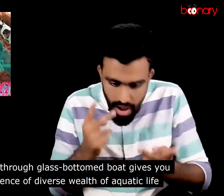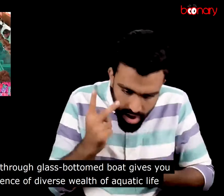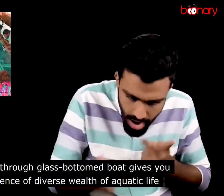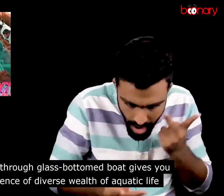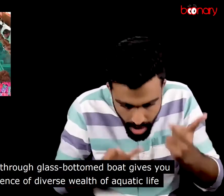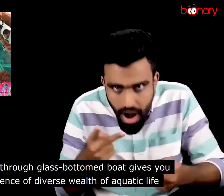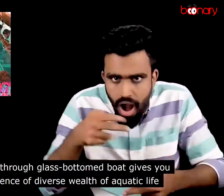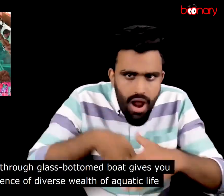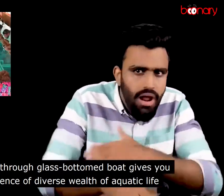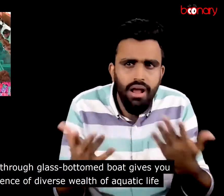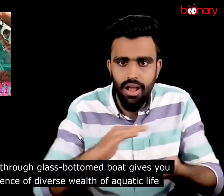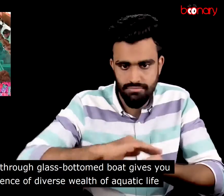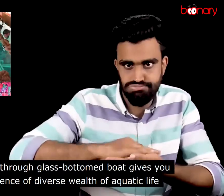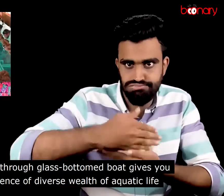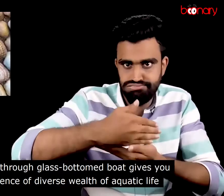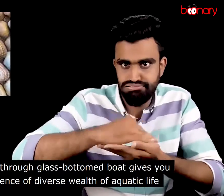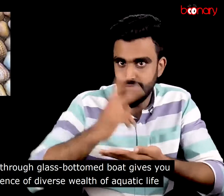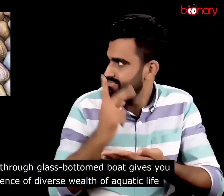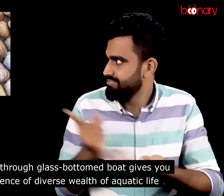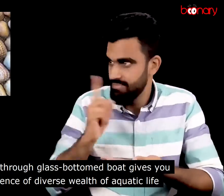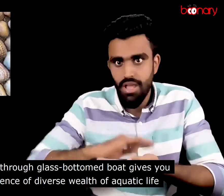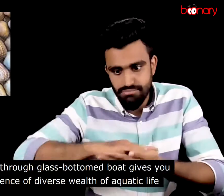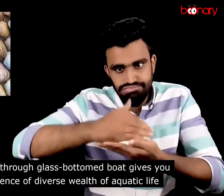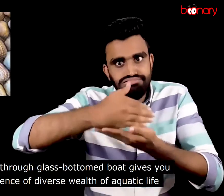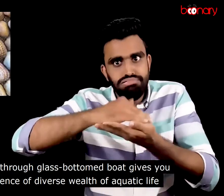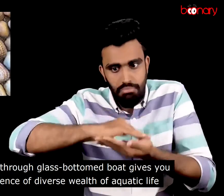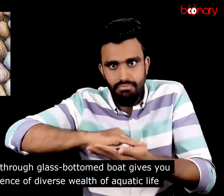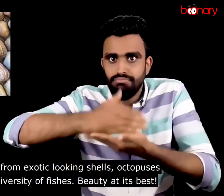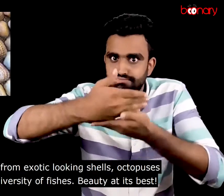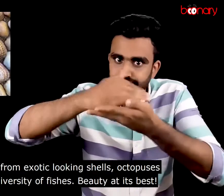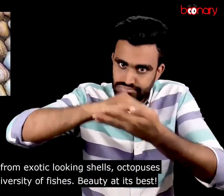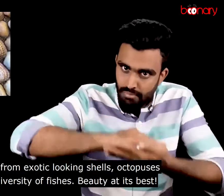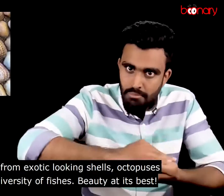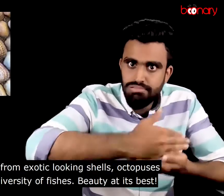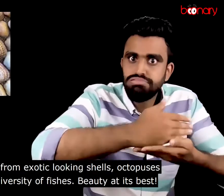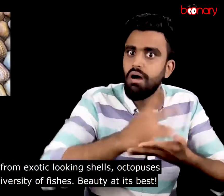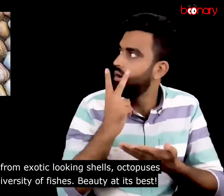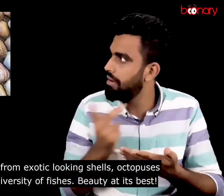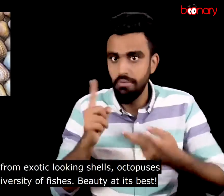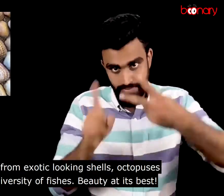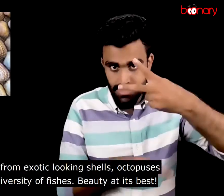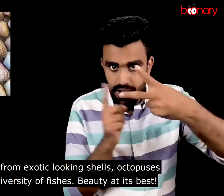boat gives you an experience of diverse wealth of aquatic life ranging from exotic looking shells,